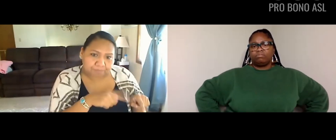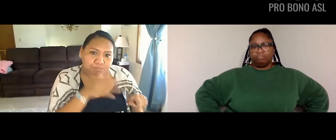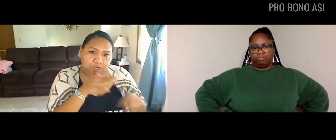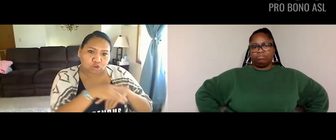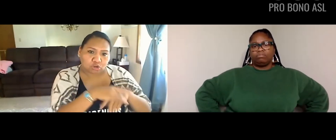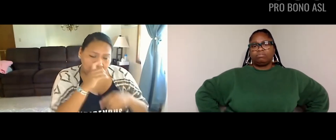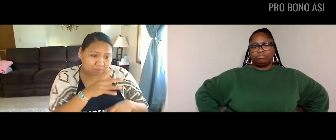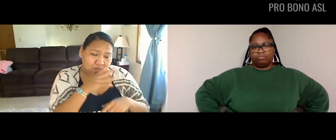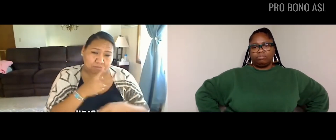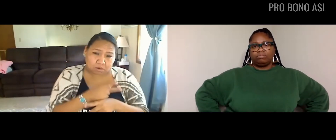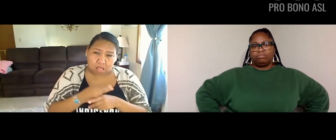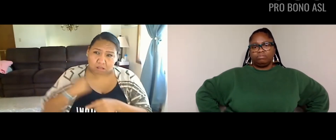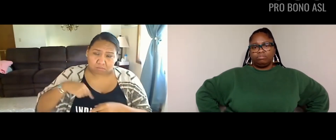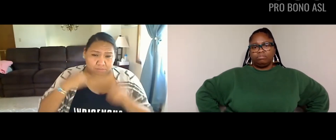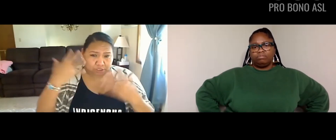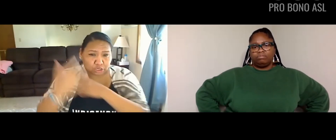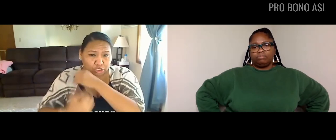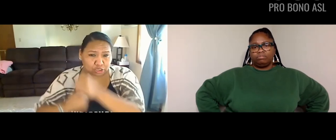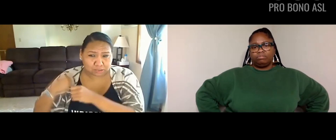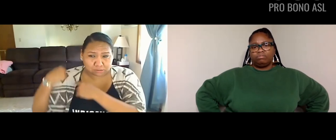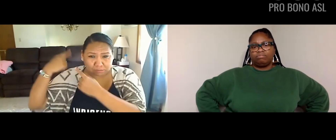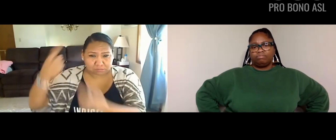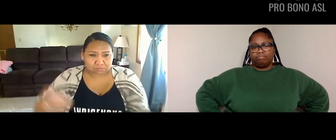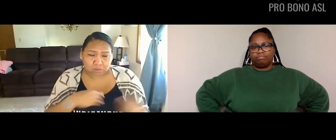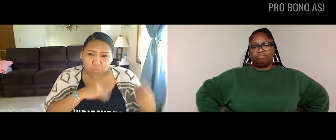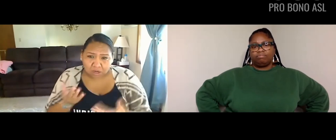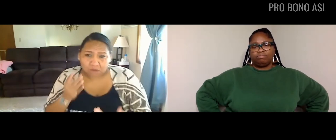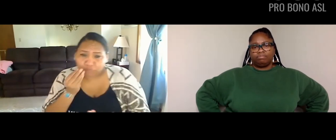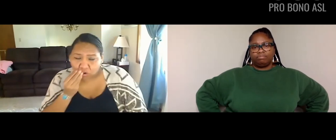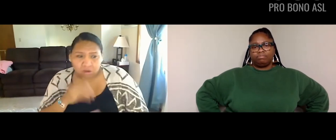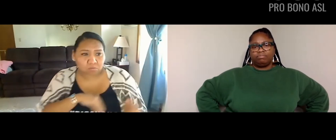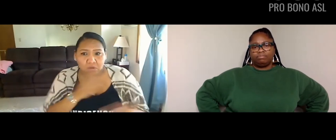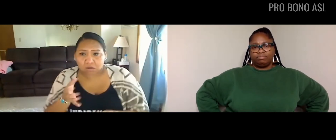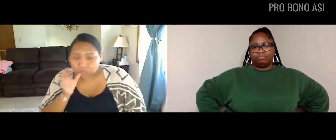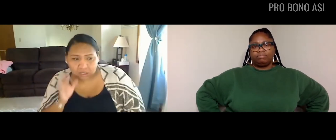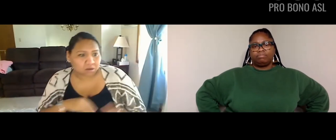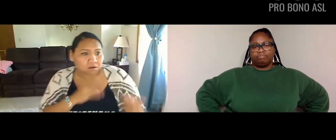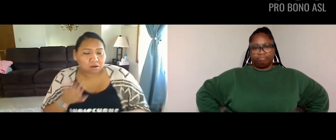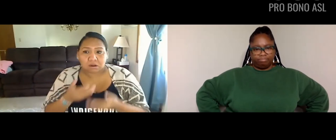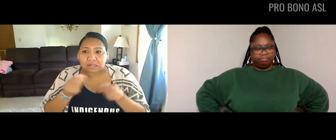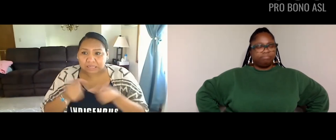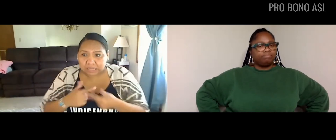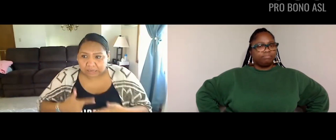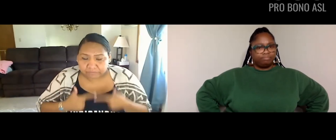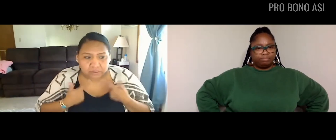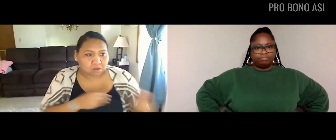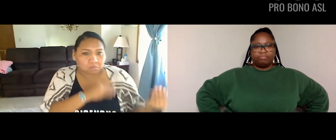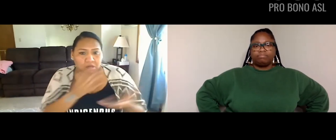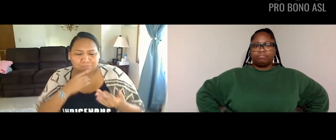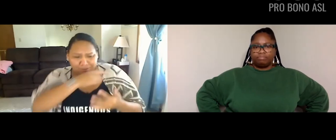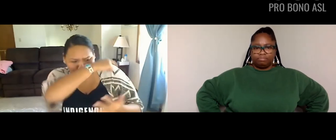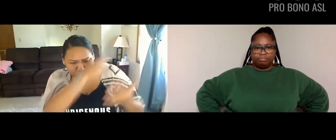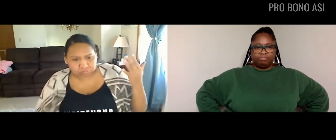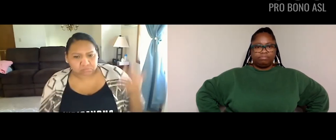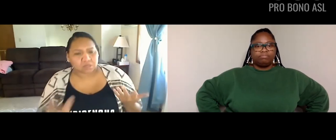Humans won't continue to live here if we don't take care of Mother Earth. She's been taking care of us for so long,